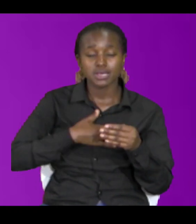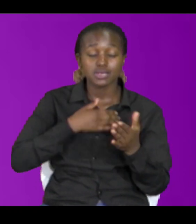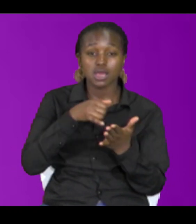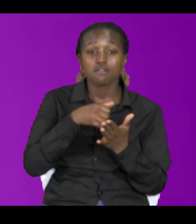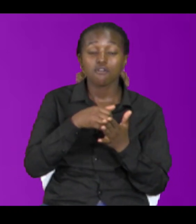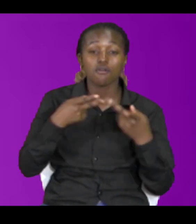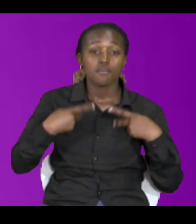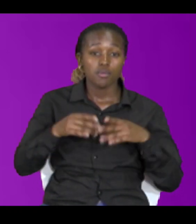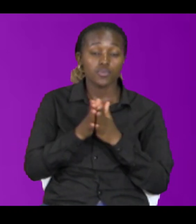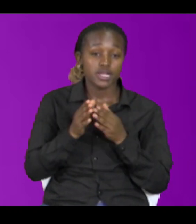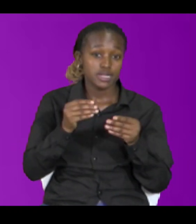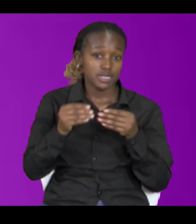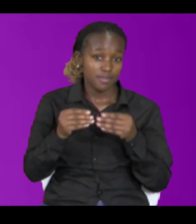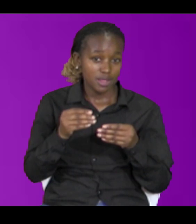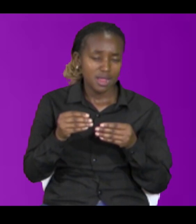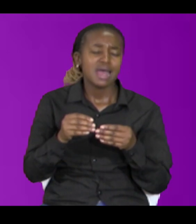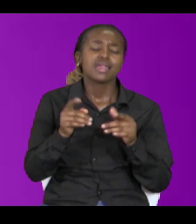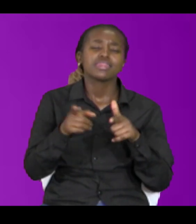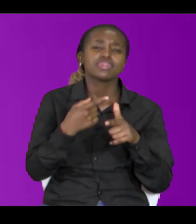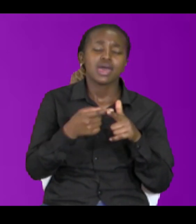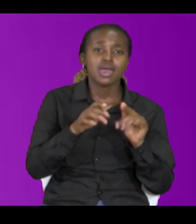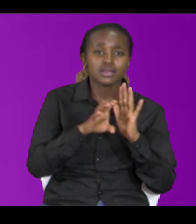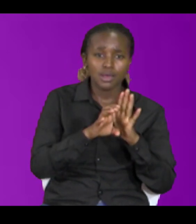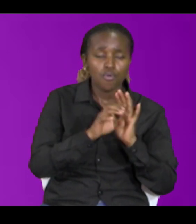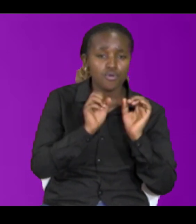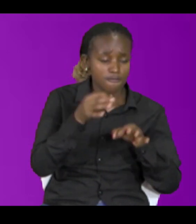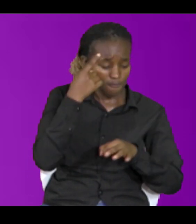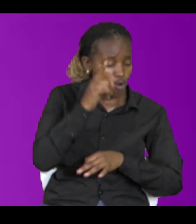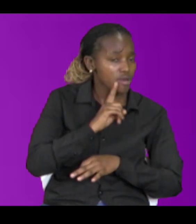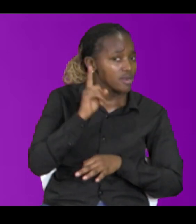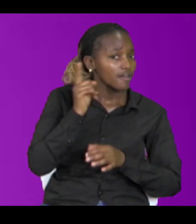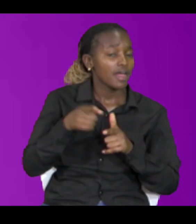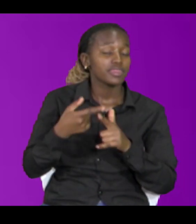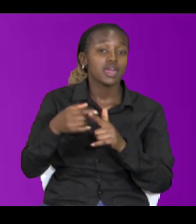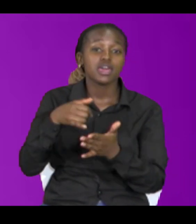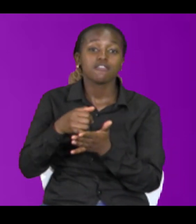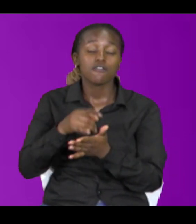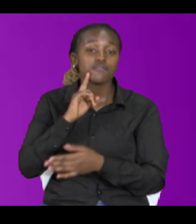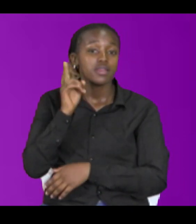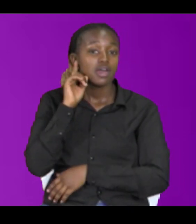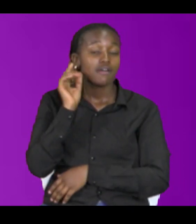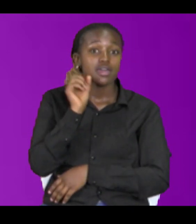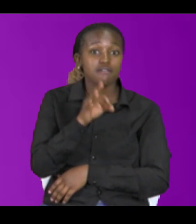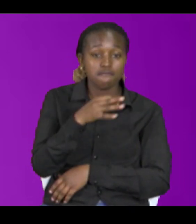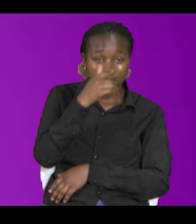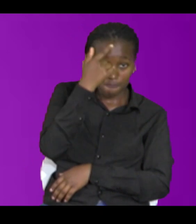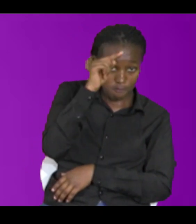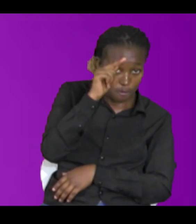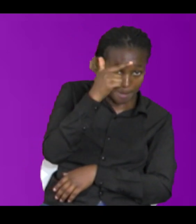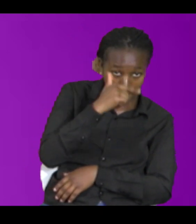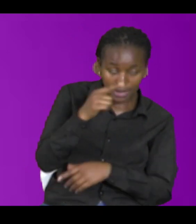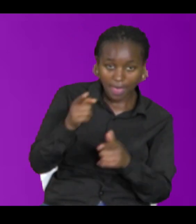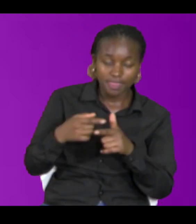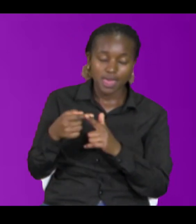the deaf, let the deaf be involved. If it concerns the blind people, let